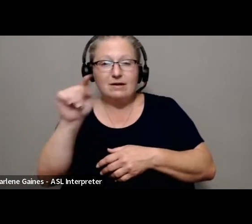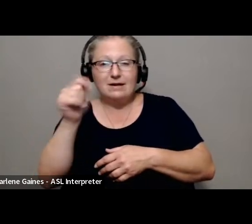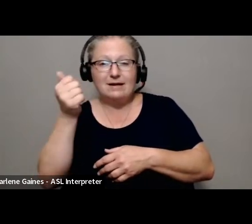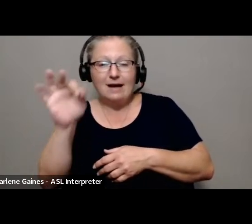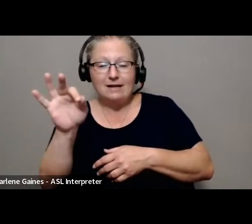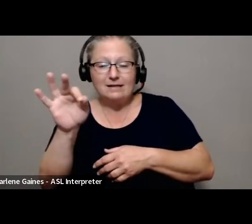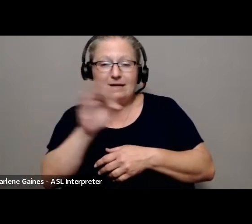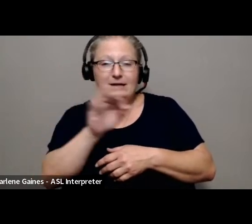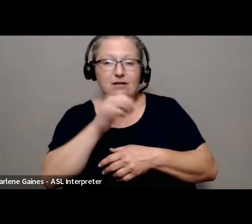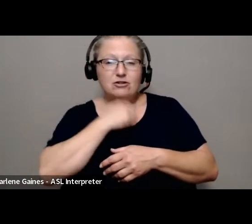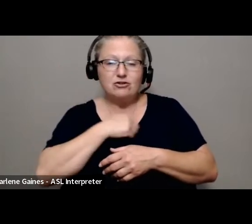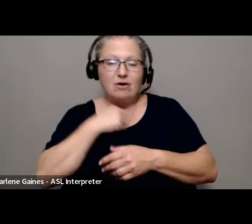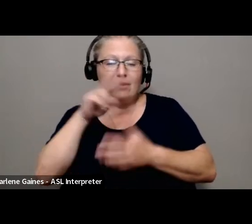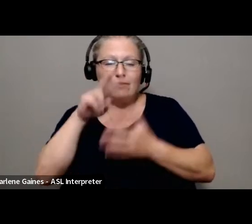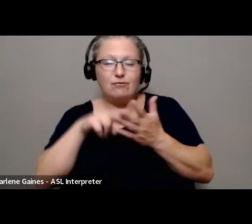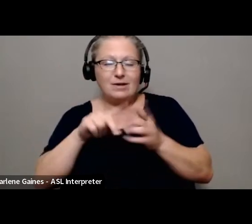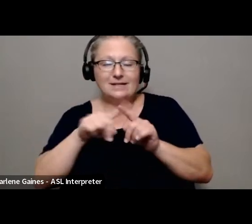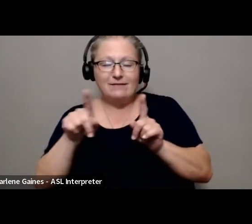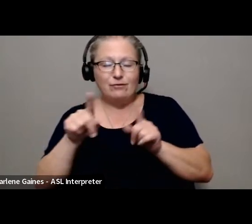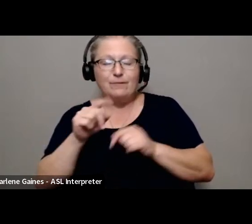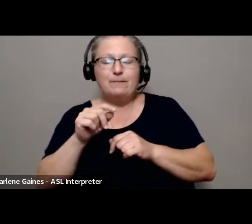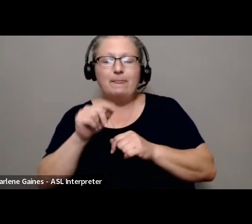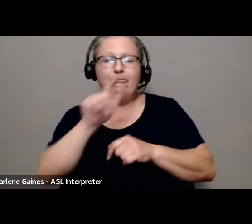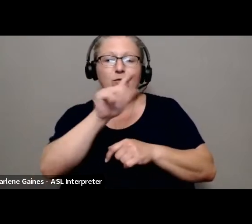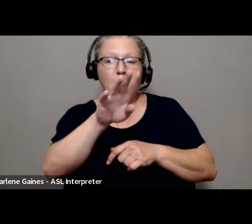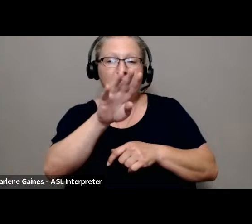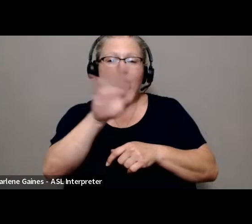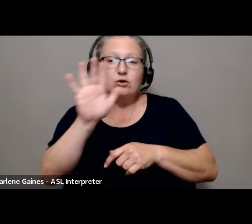2425-19, sorry, I read those differently,